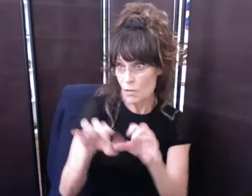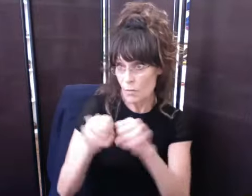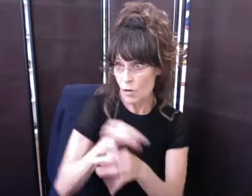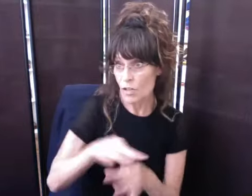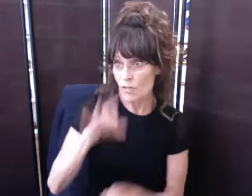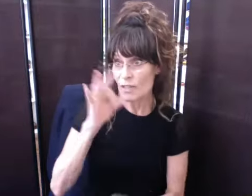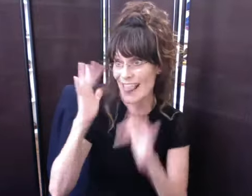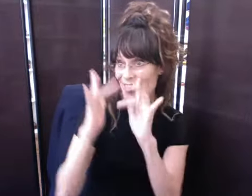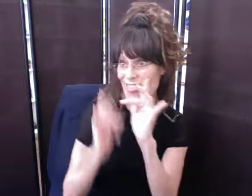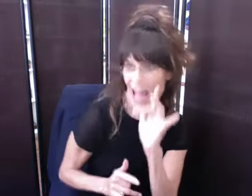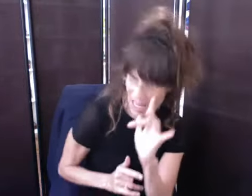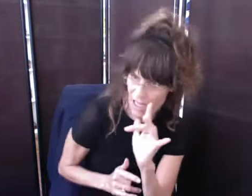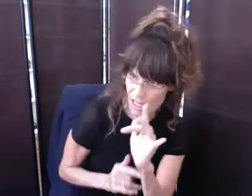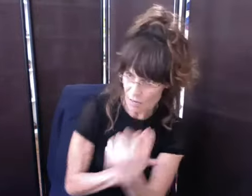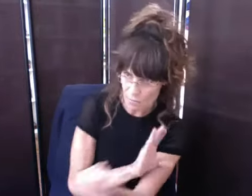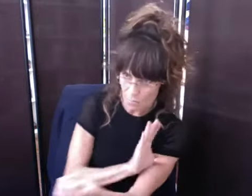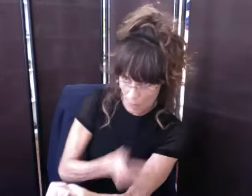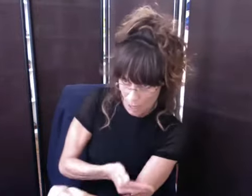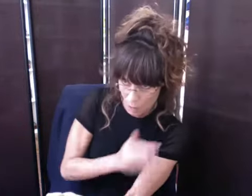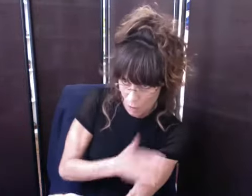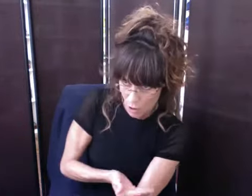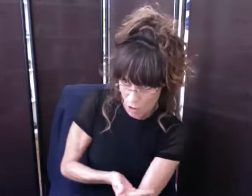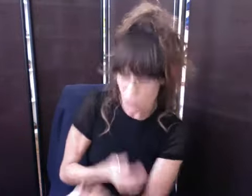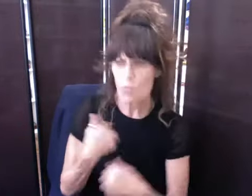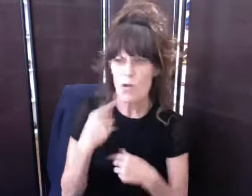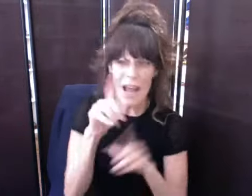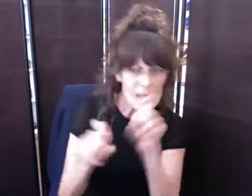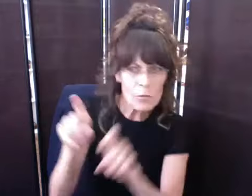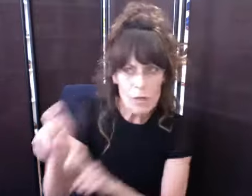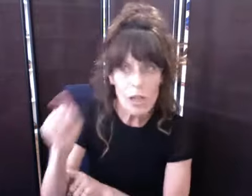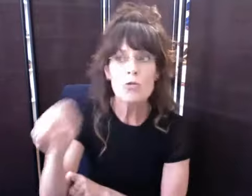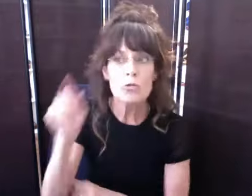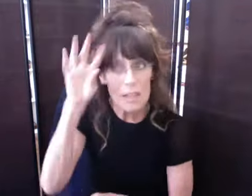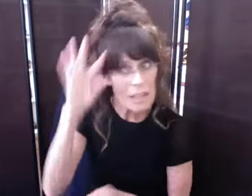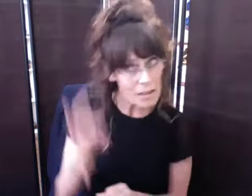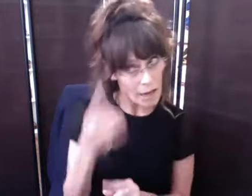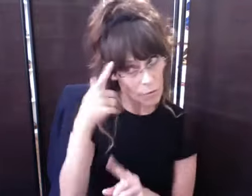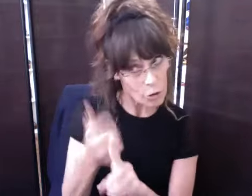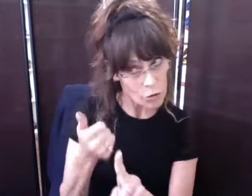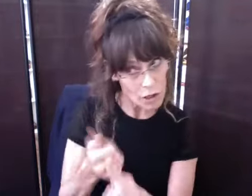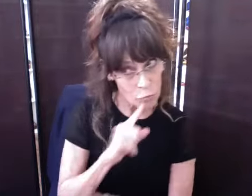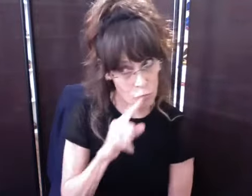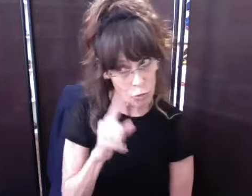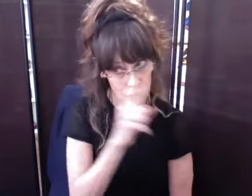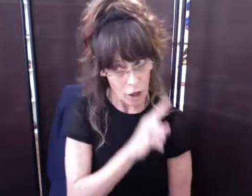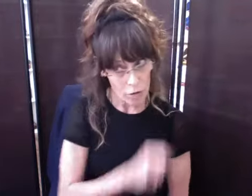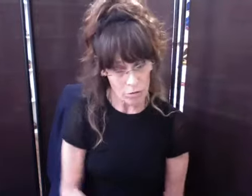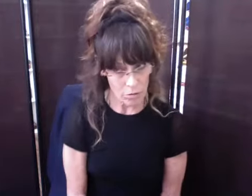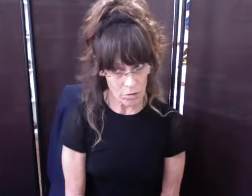power. So I'll ask you some questions, and you get to decide whether this is true or not, whether this thing called